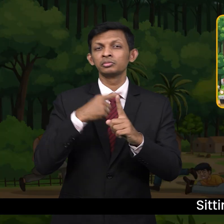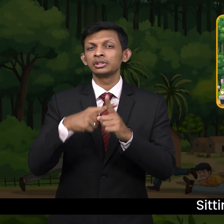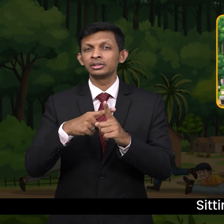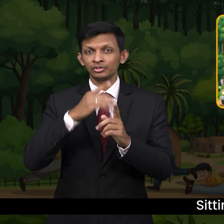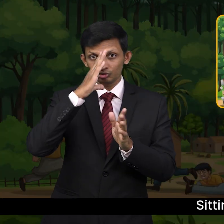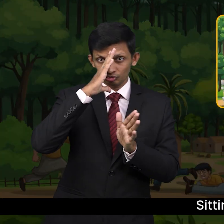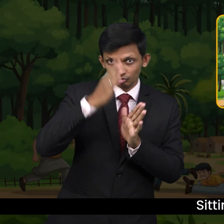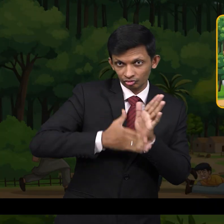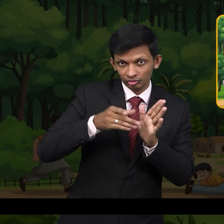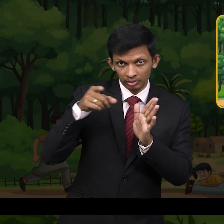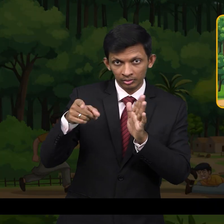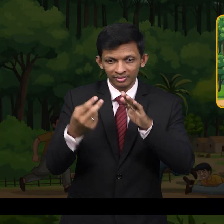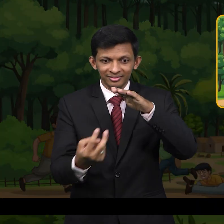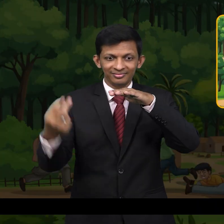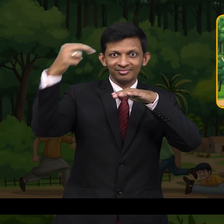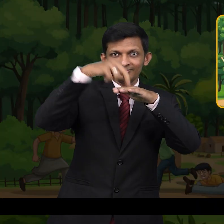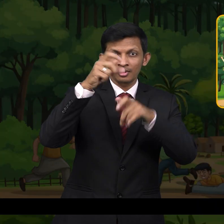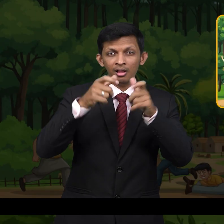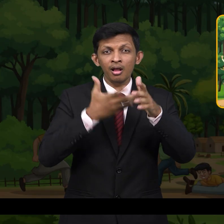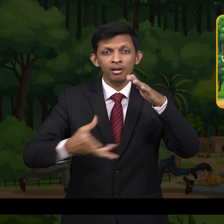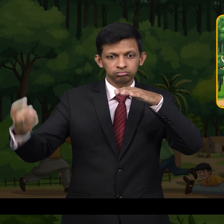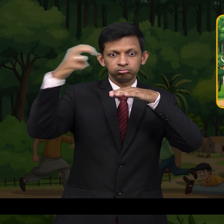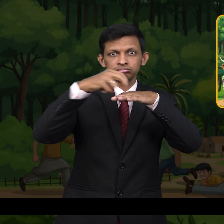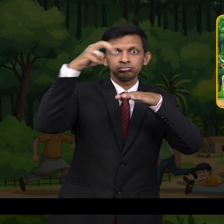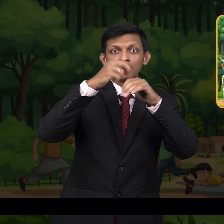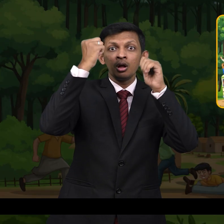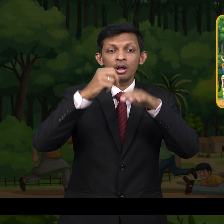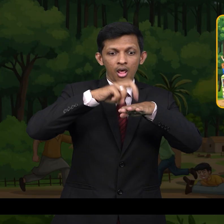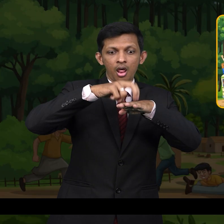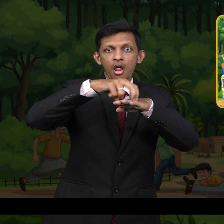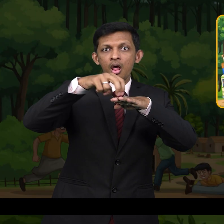Sitting on top of buses and trains.